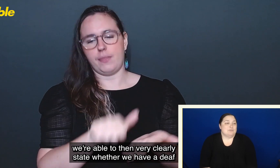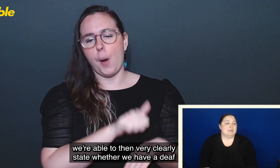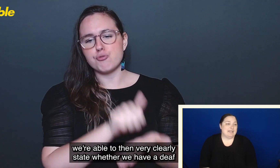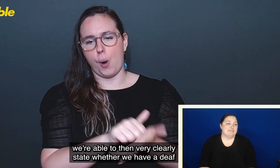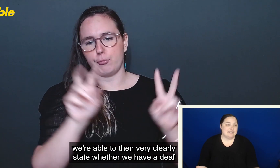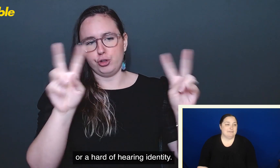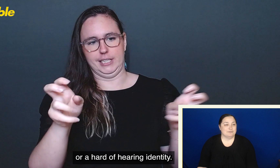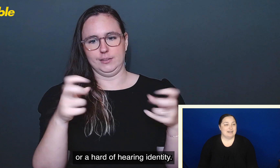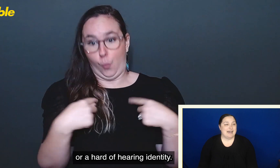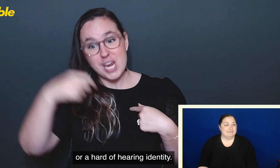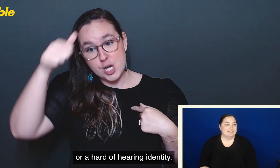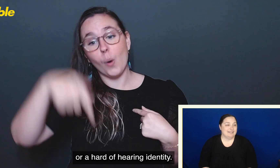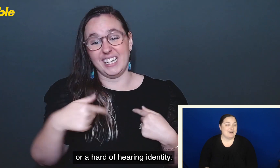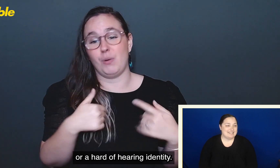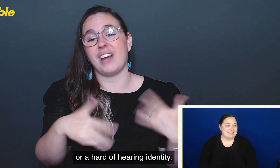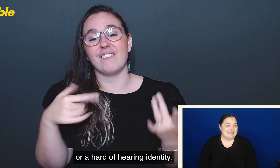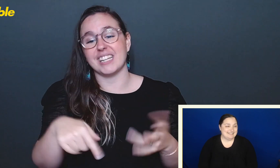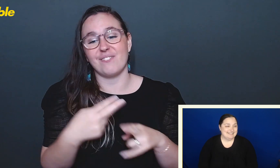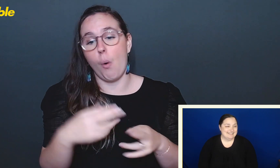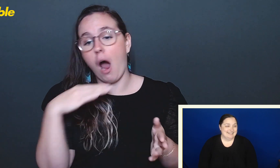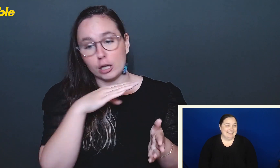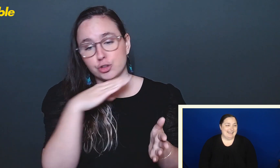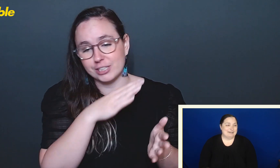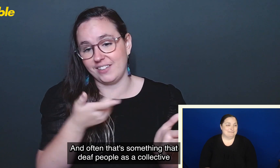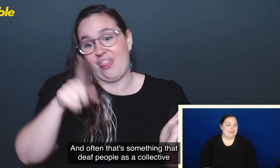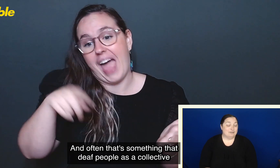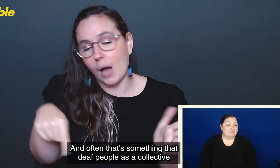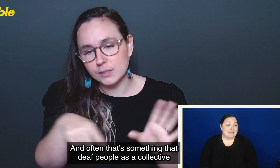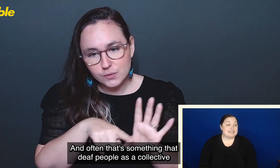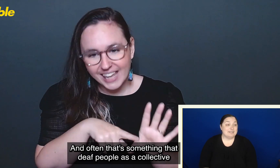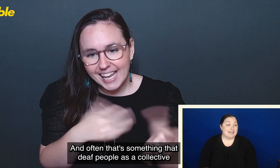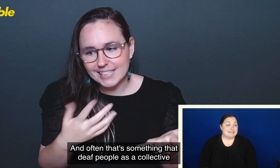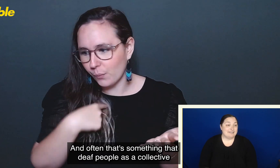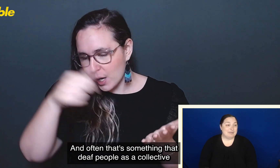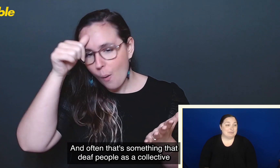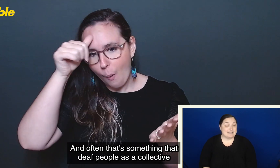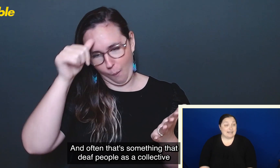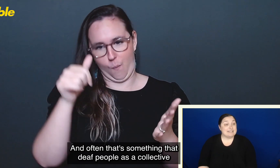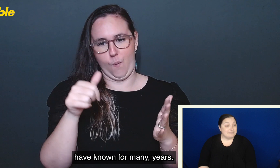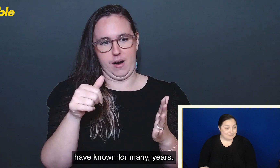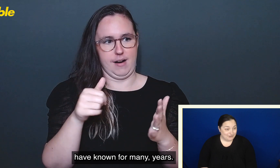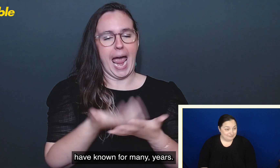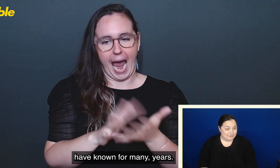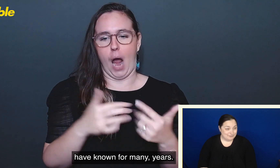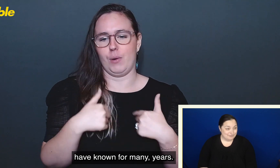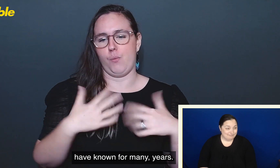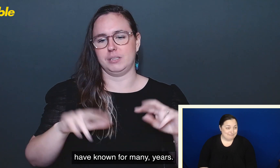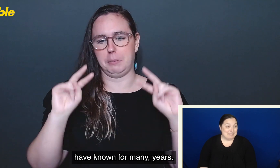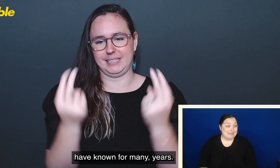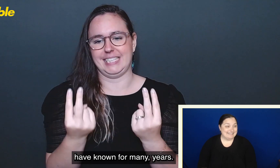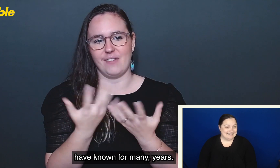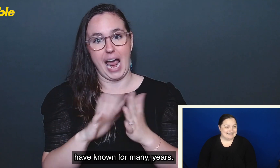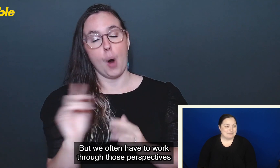state whether we have a deaf or a hard of hearing identity. And often that's something that deaf people as a collective have known for